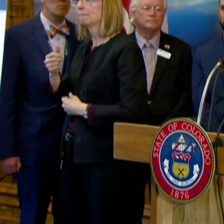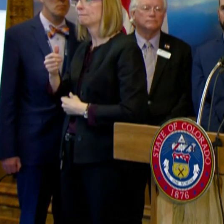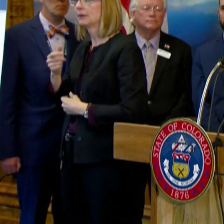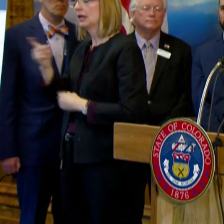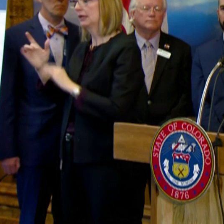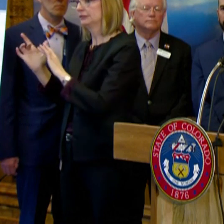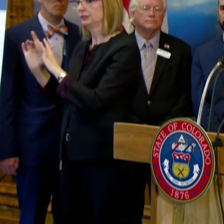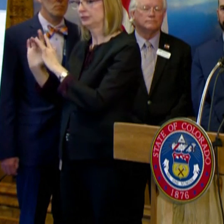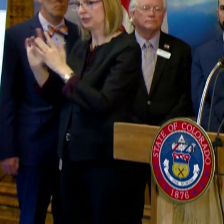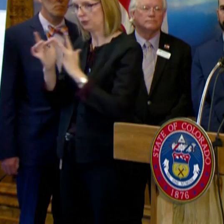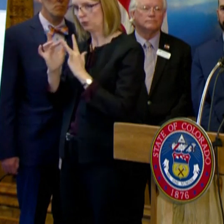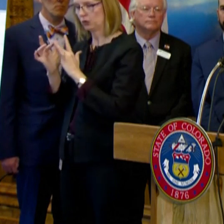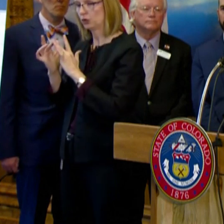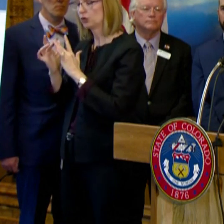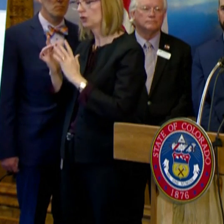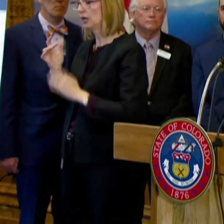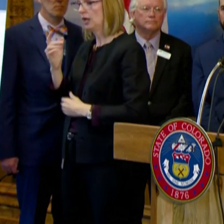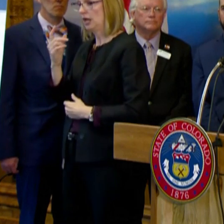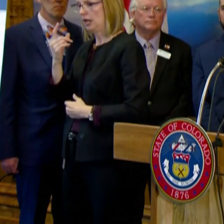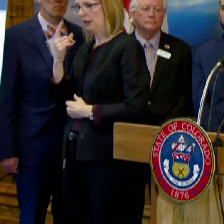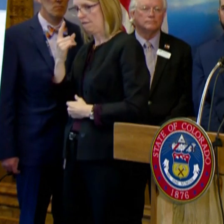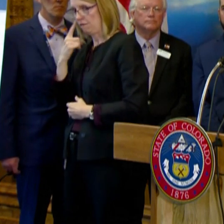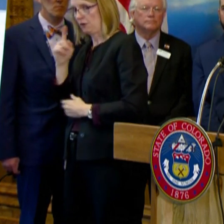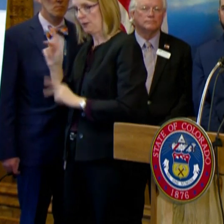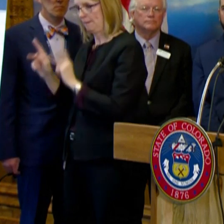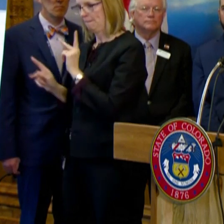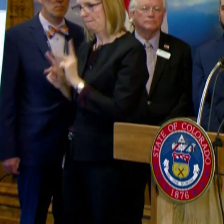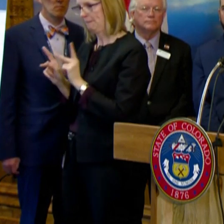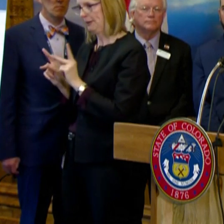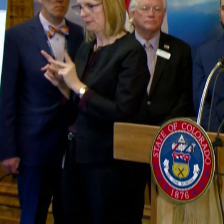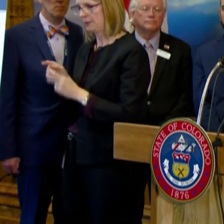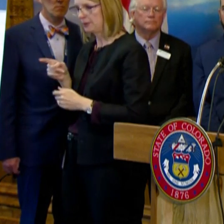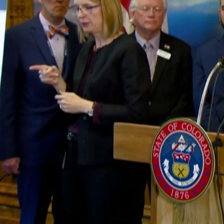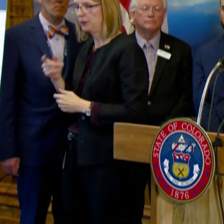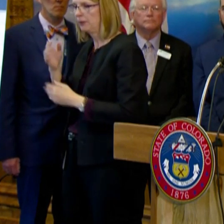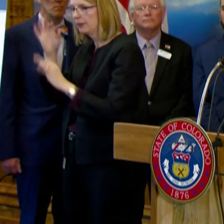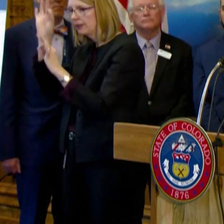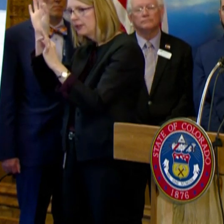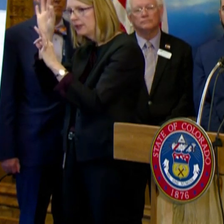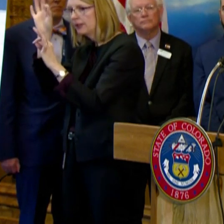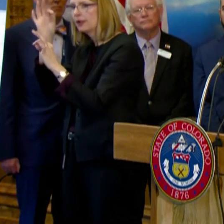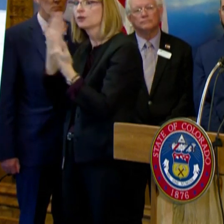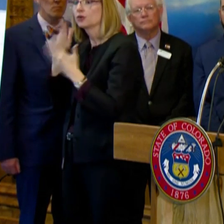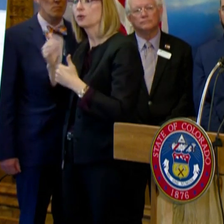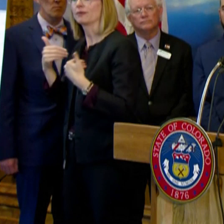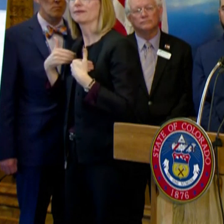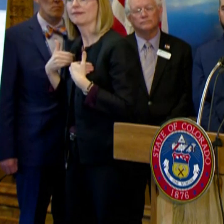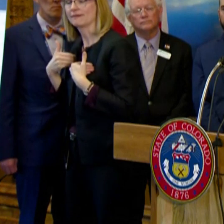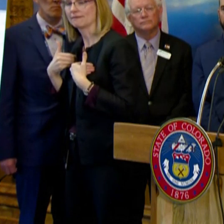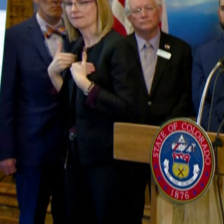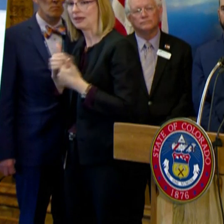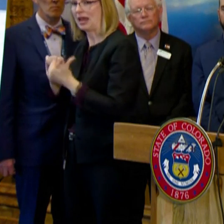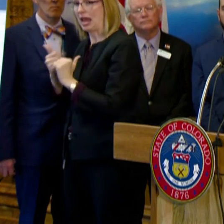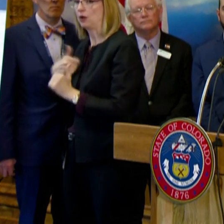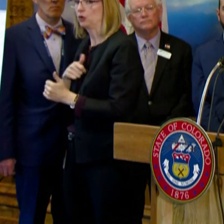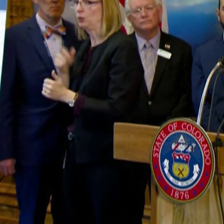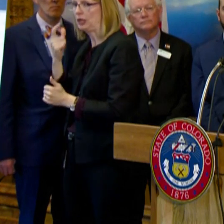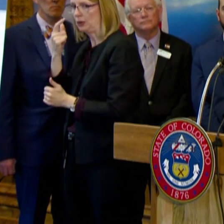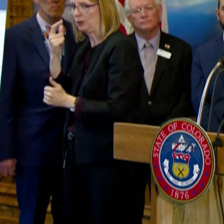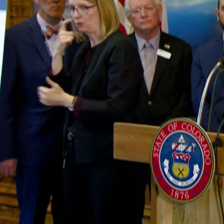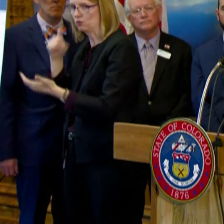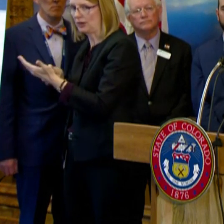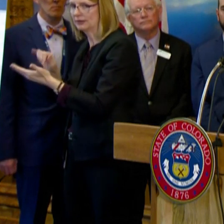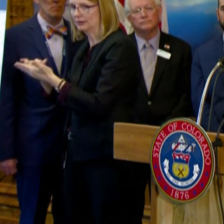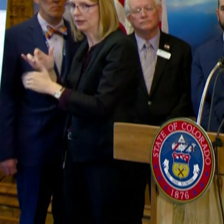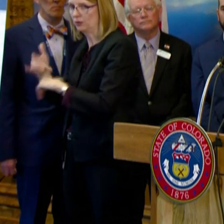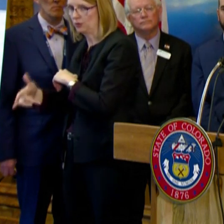state to try and get to that unrecognized level of transmission that could be occurring, where we will be routinely testing specimens